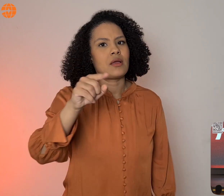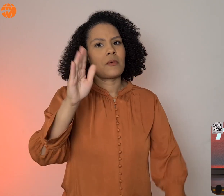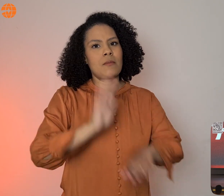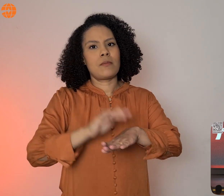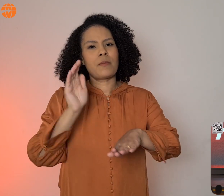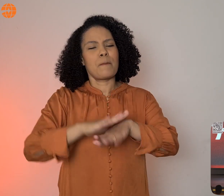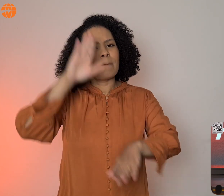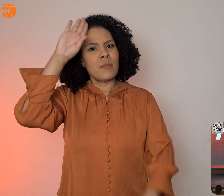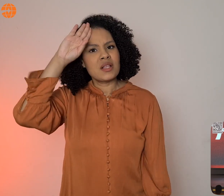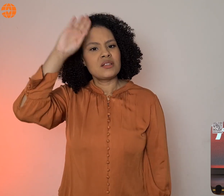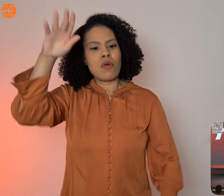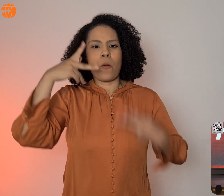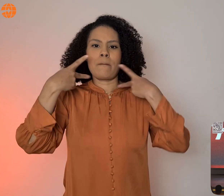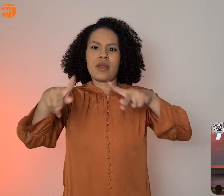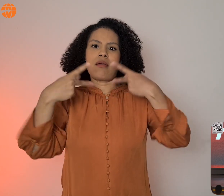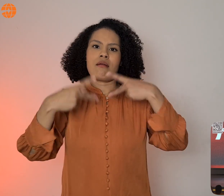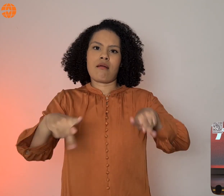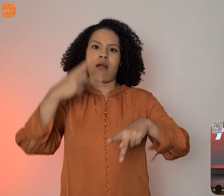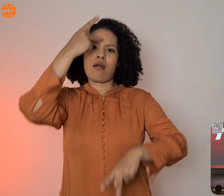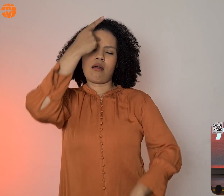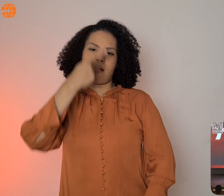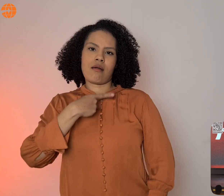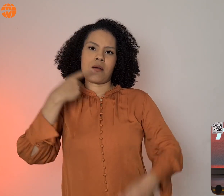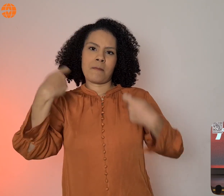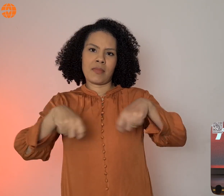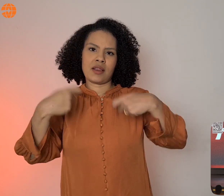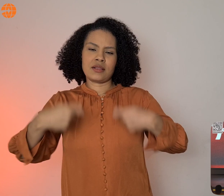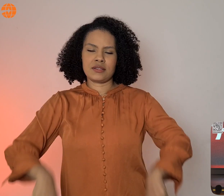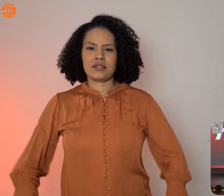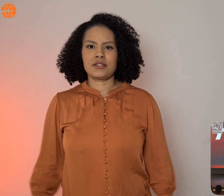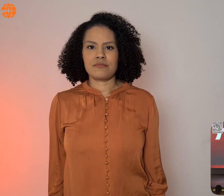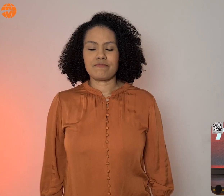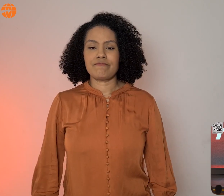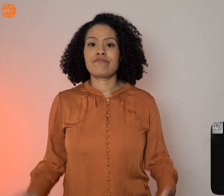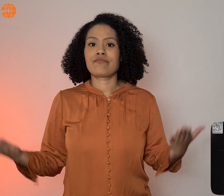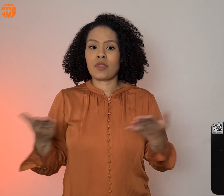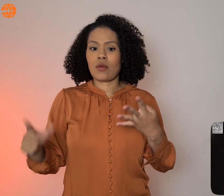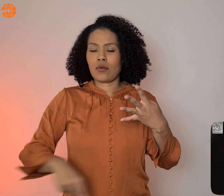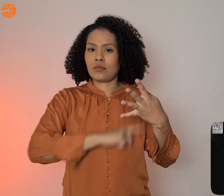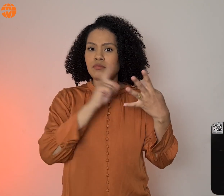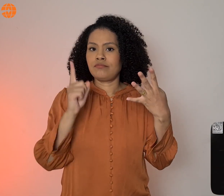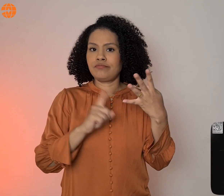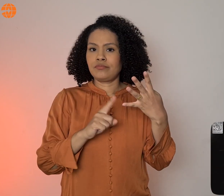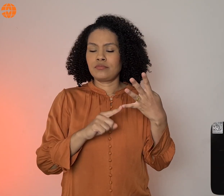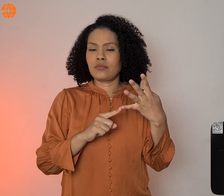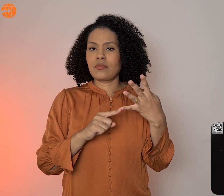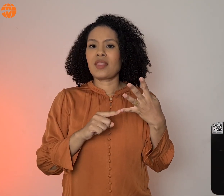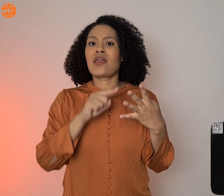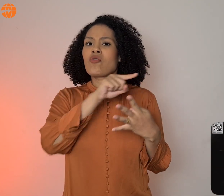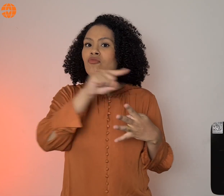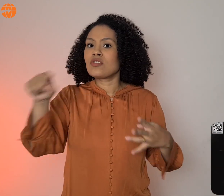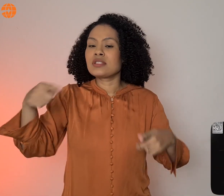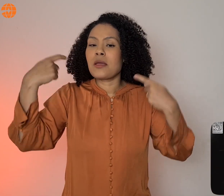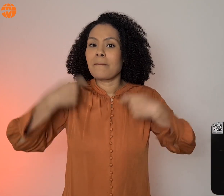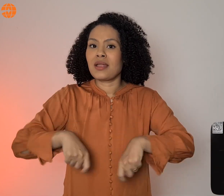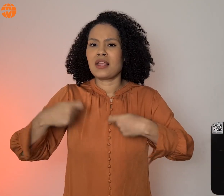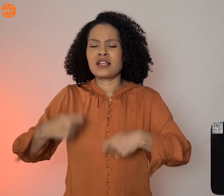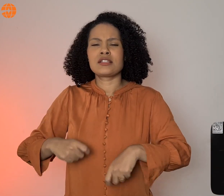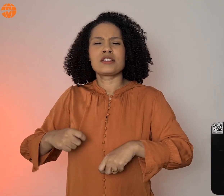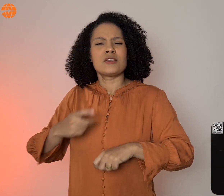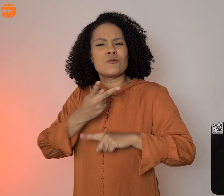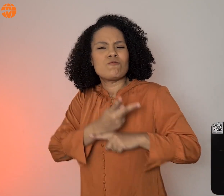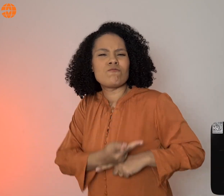você precisa ouvir. Finally, Então, por último, seek to bless God more than seeking blessings from